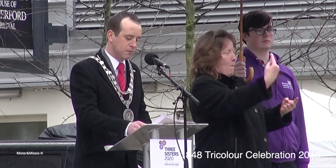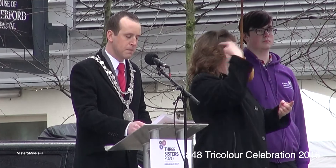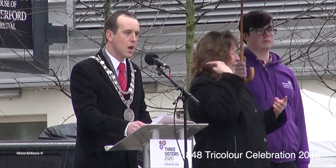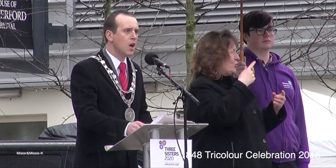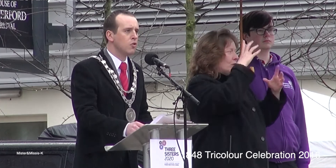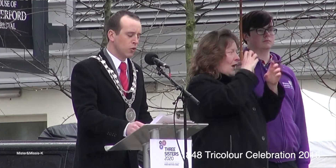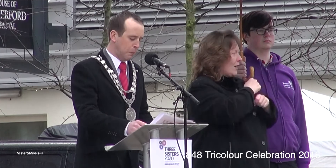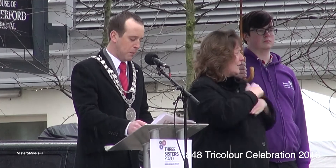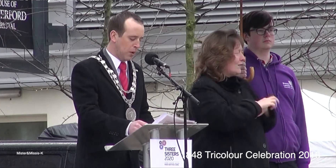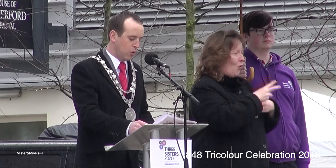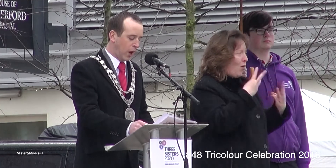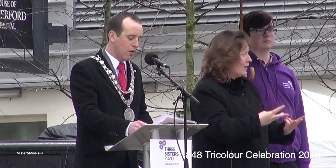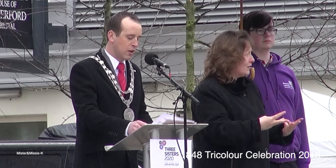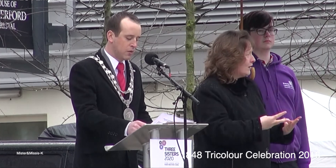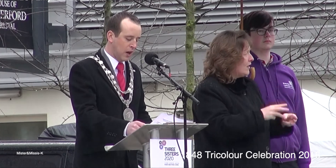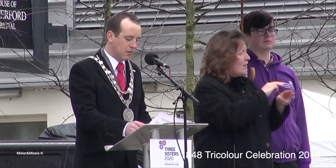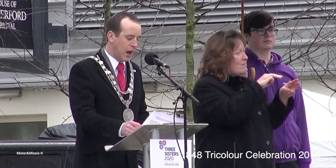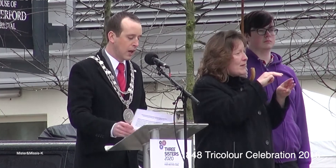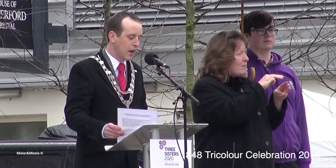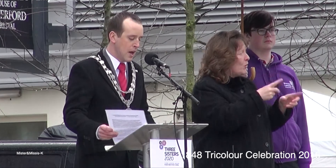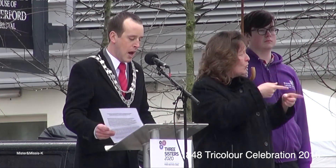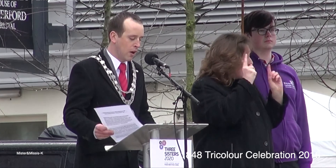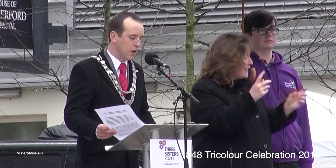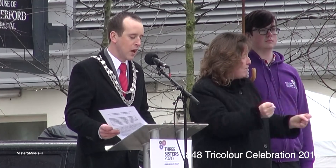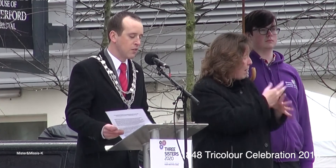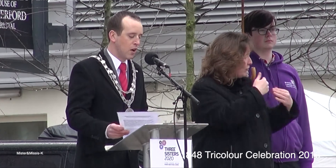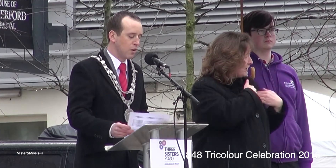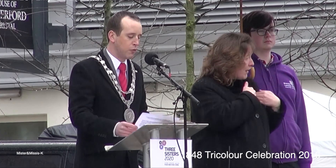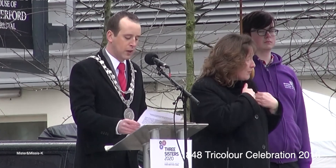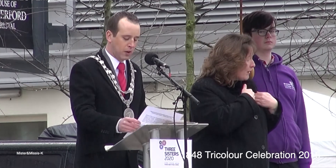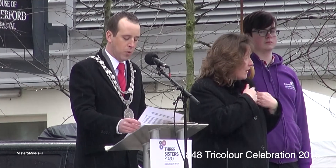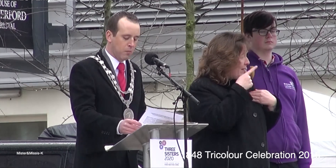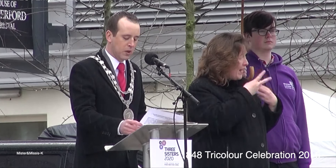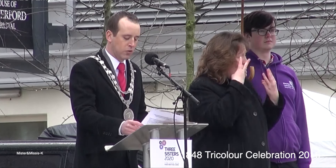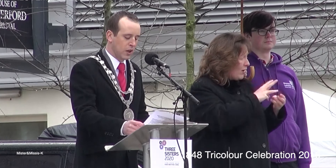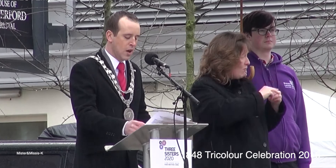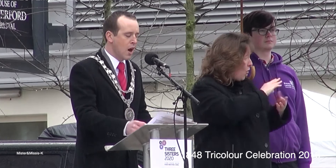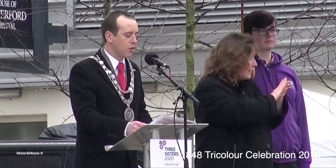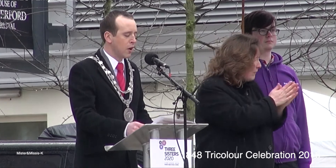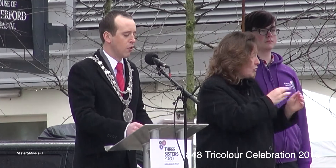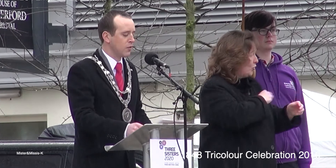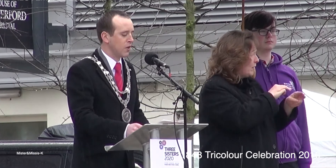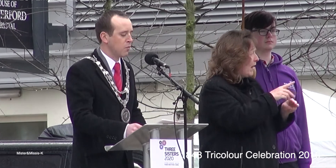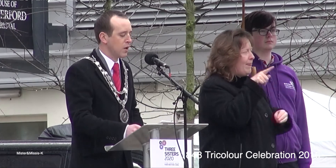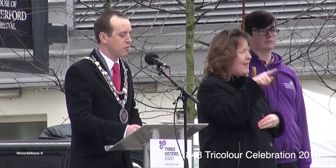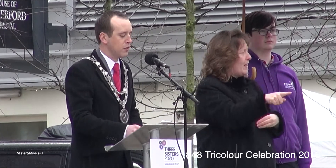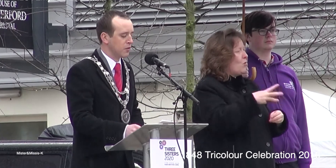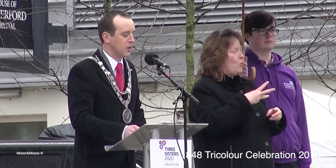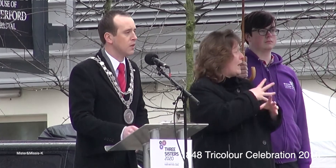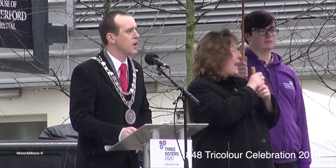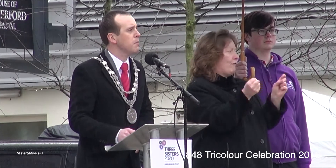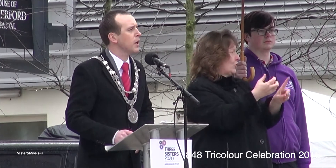days. Those people who carried out that attack and are intent on inflicting more misery are terrorists and will